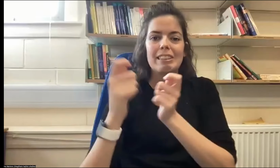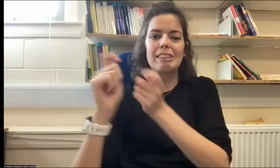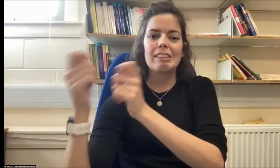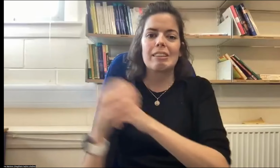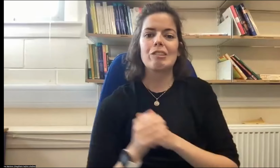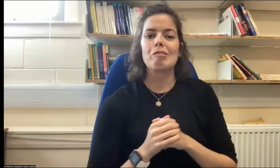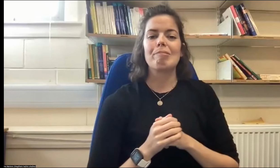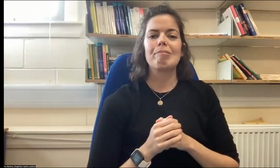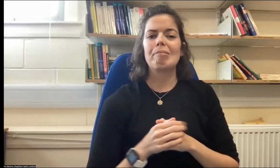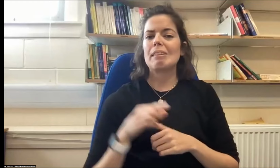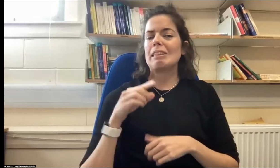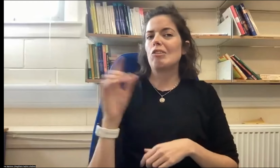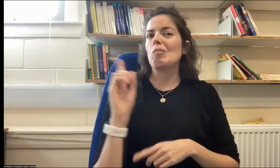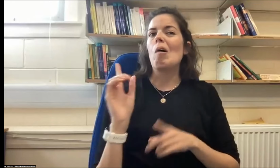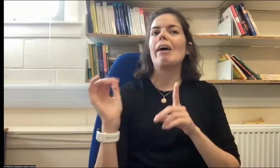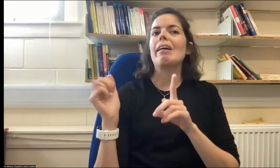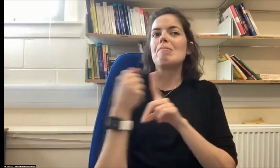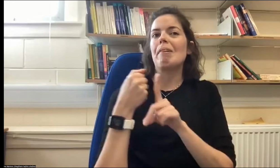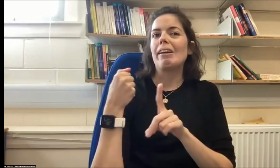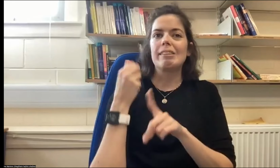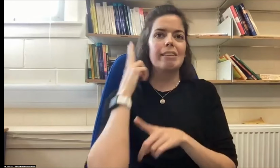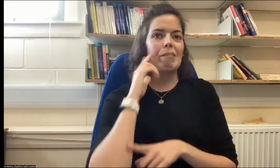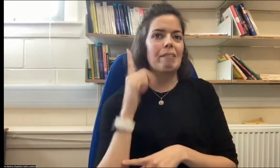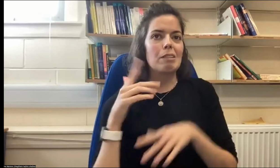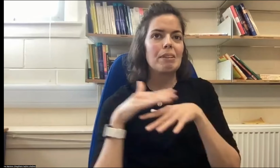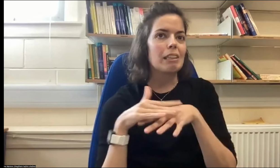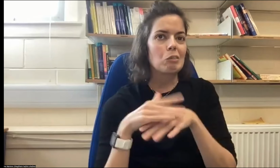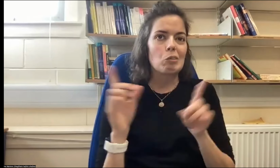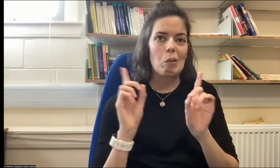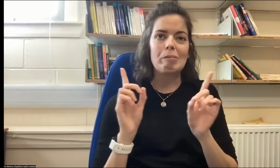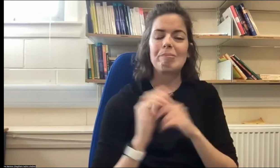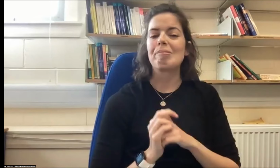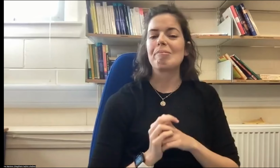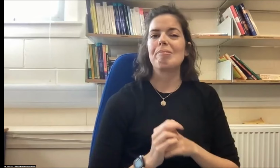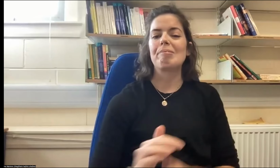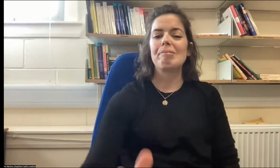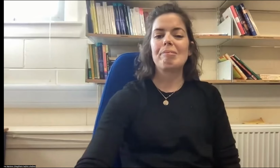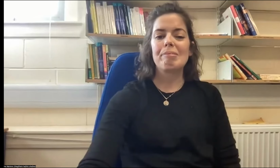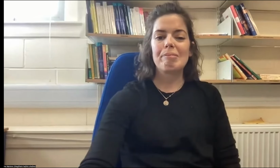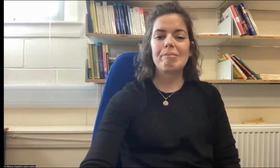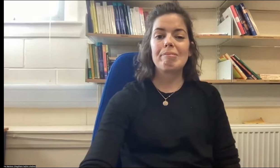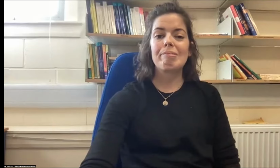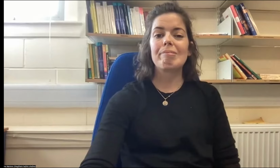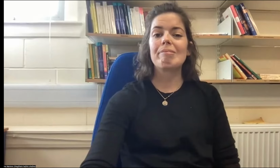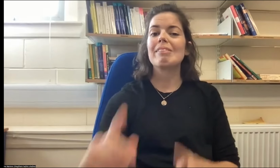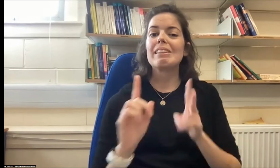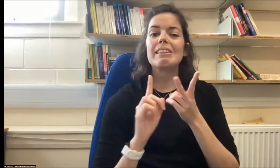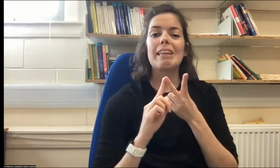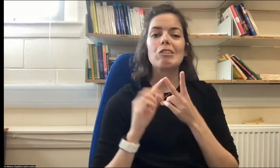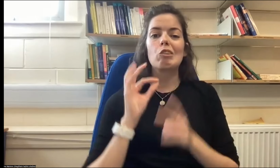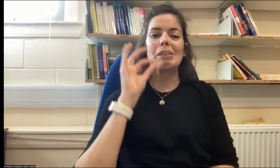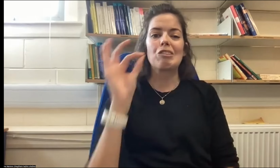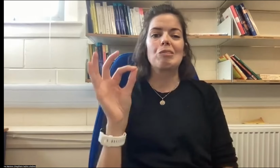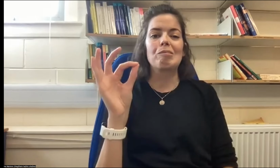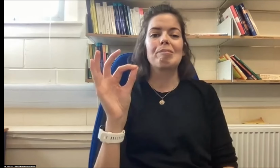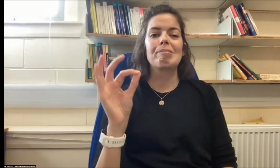change at a rate of knots as well. They can be fixed for about a month or so, and this has an impact on deaf lesbian spaces and